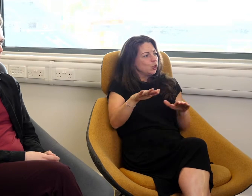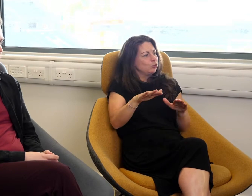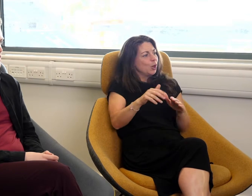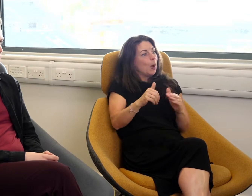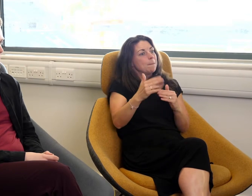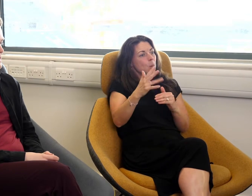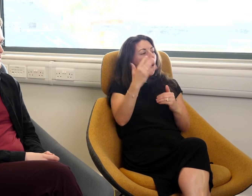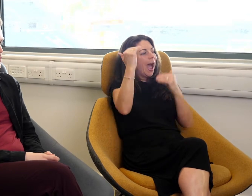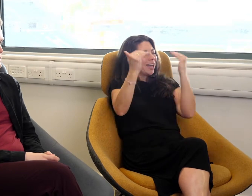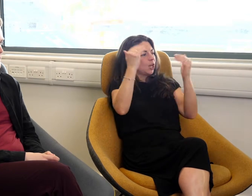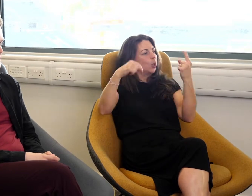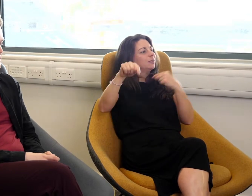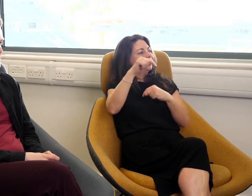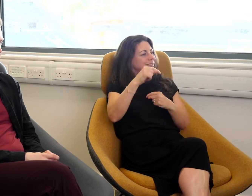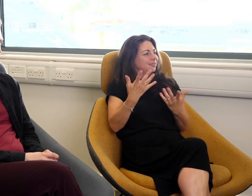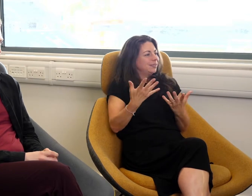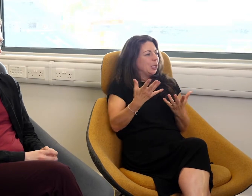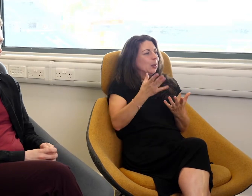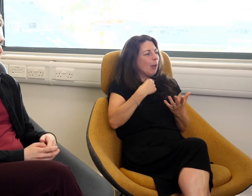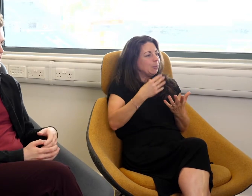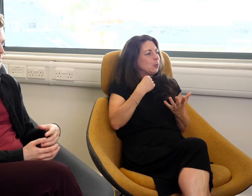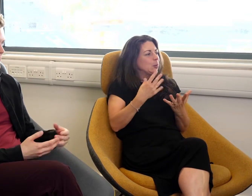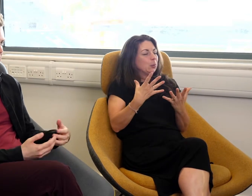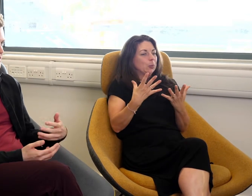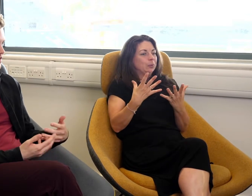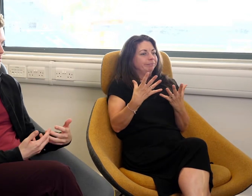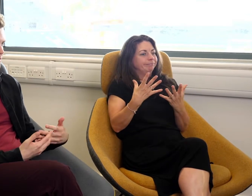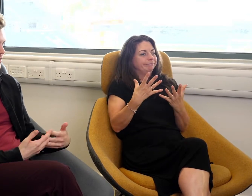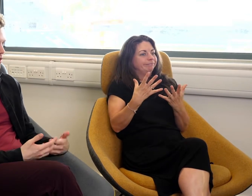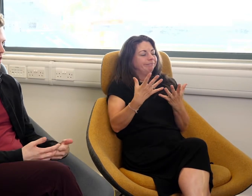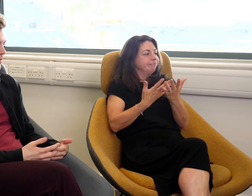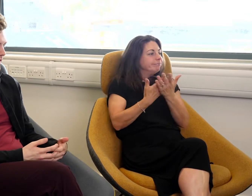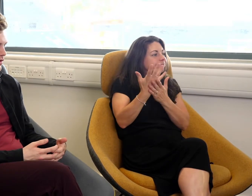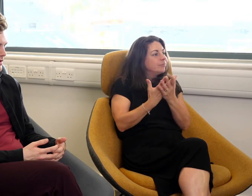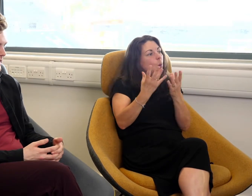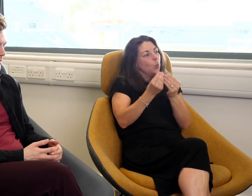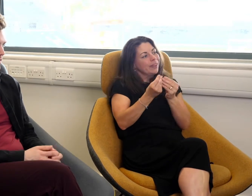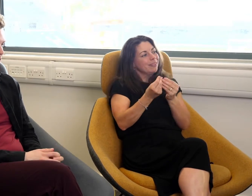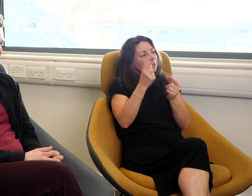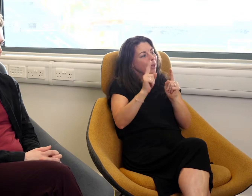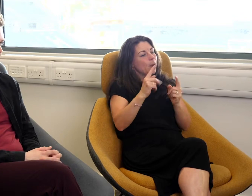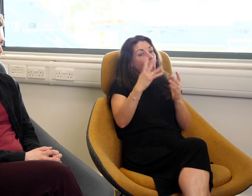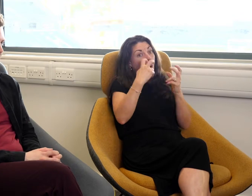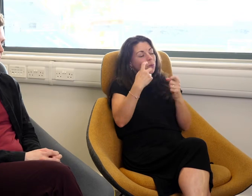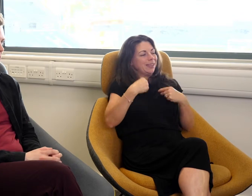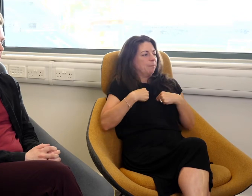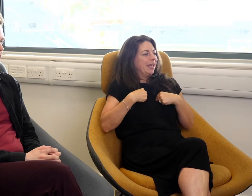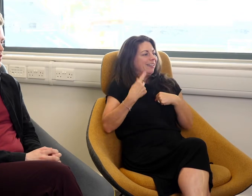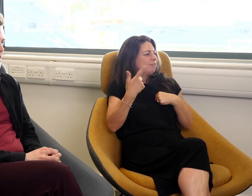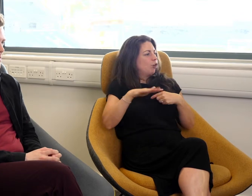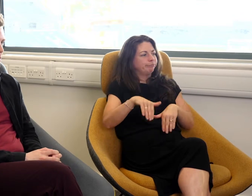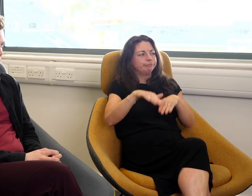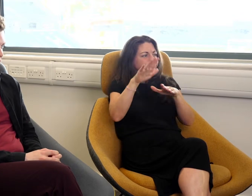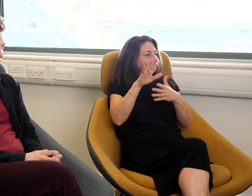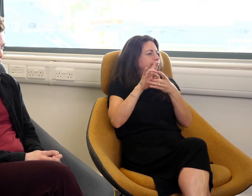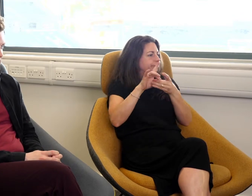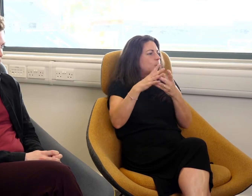So I guess I've always been used to like speaking to and working with older people, even from then. So then when I went to university, I